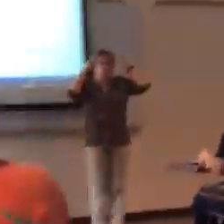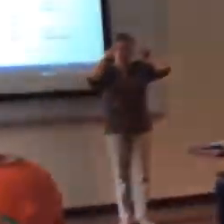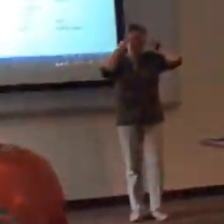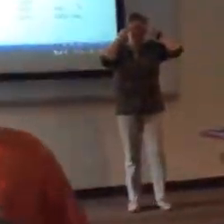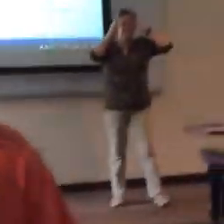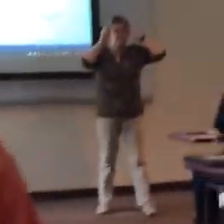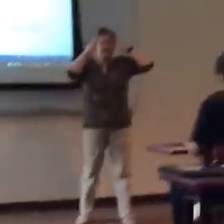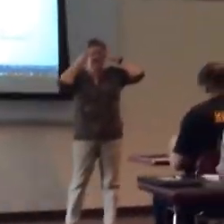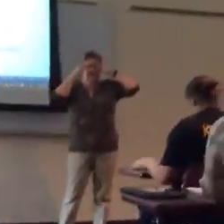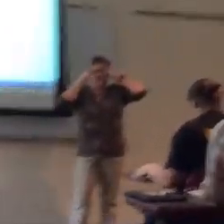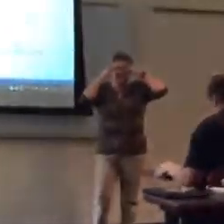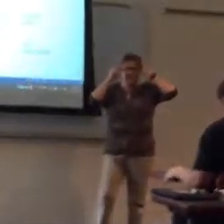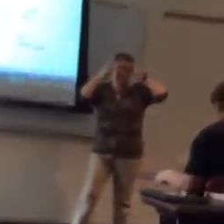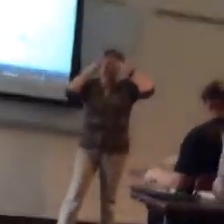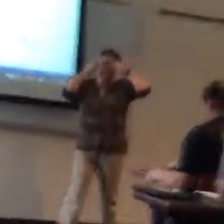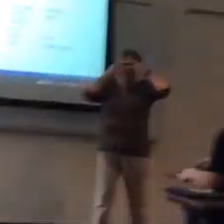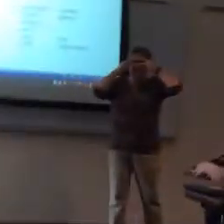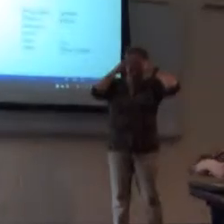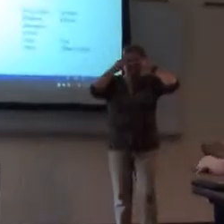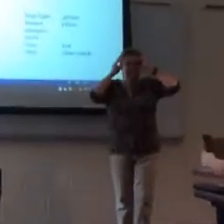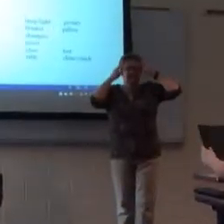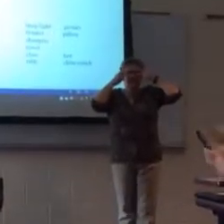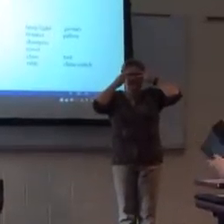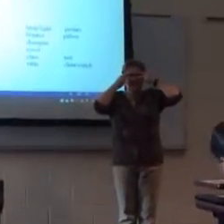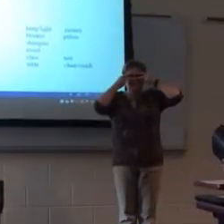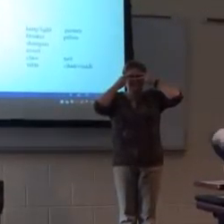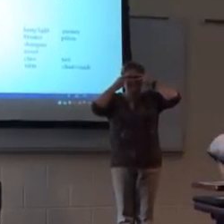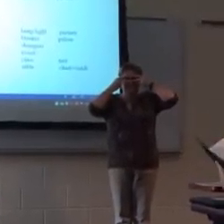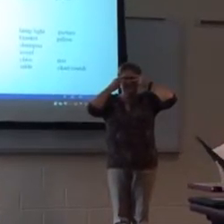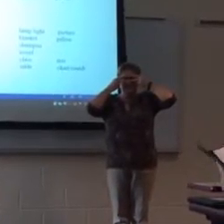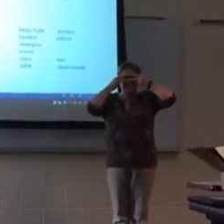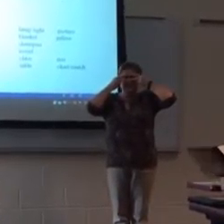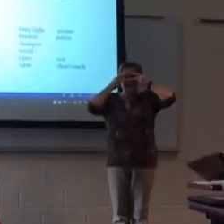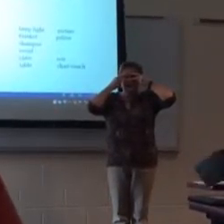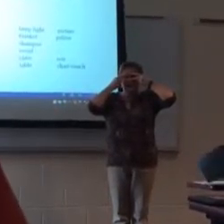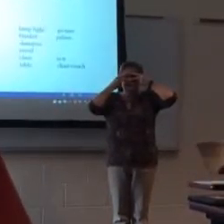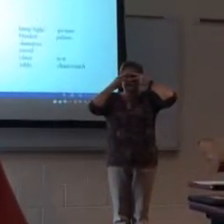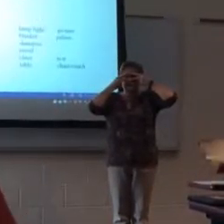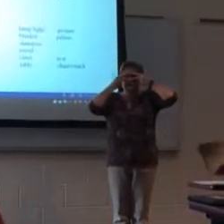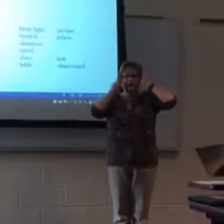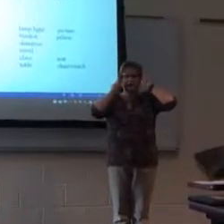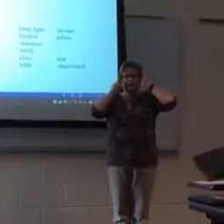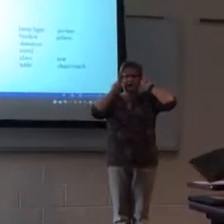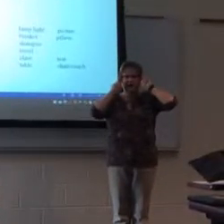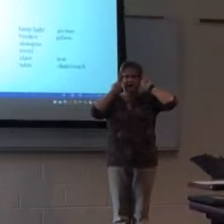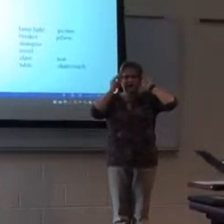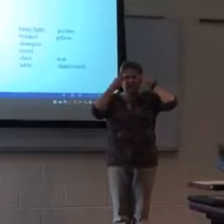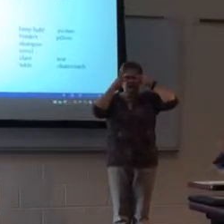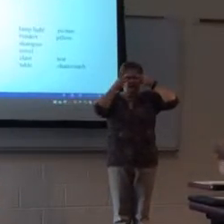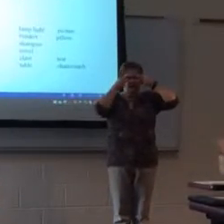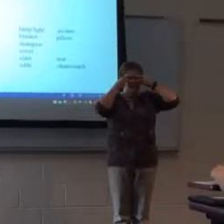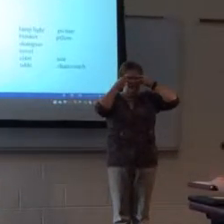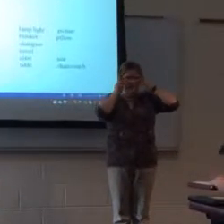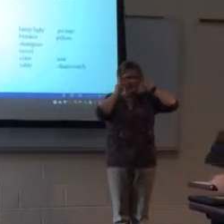What we often do is we start like this for Halloween, and we go back. We flip it